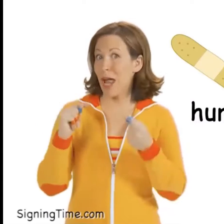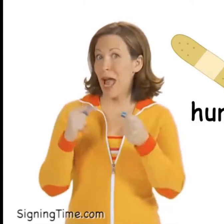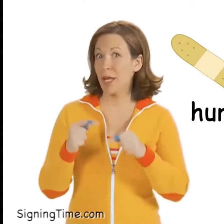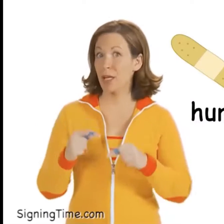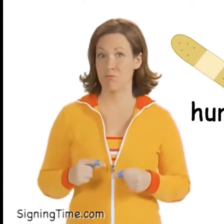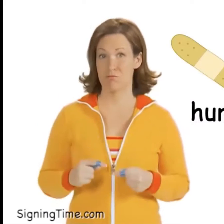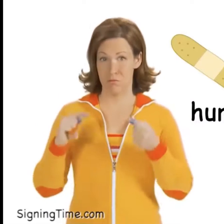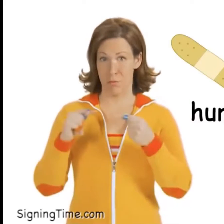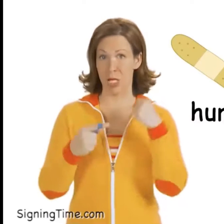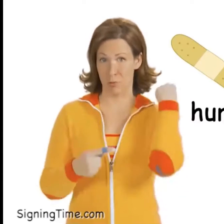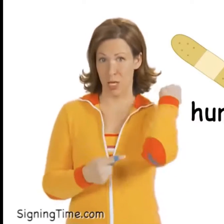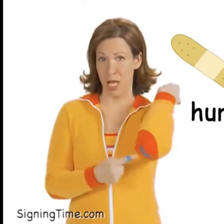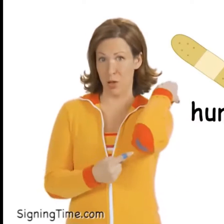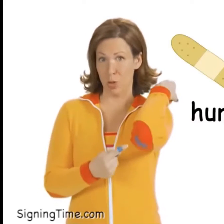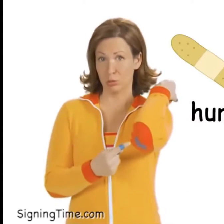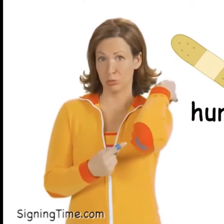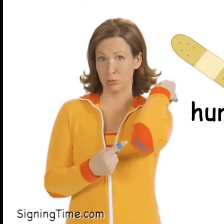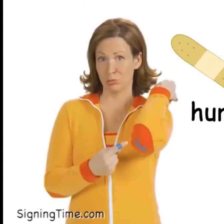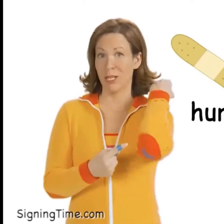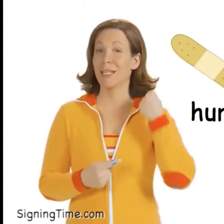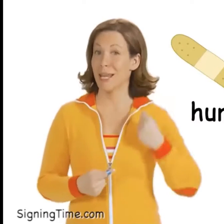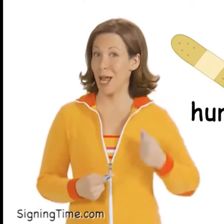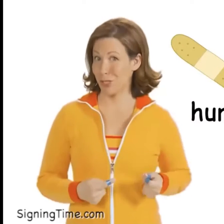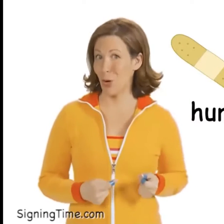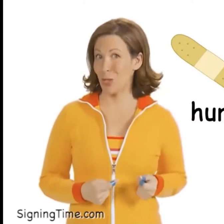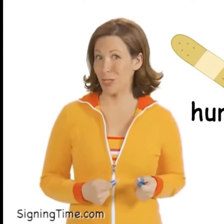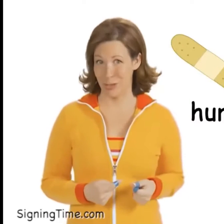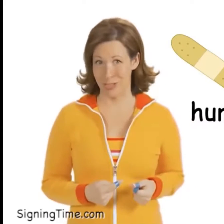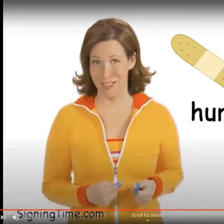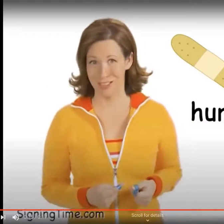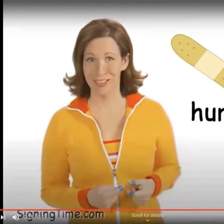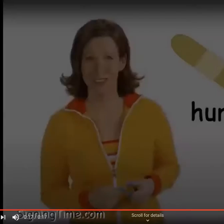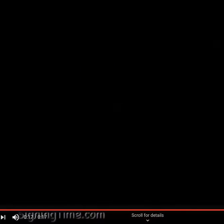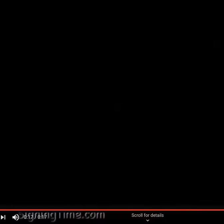is your owie? Mine's on my elbow. Now it's your turn.